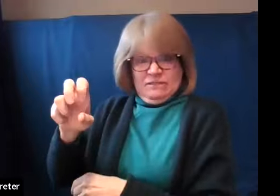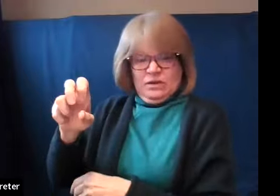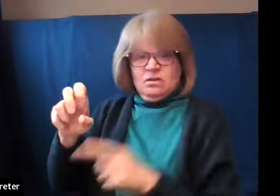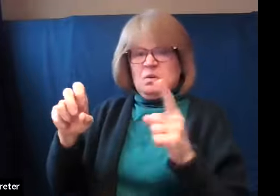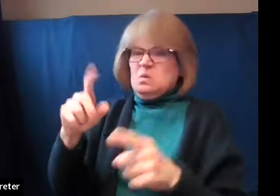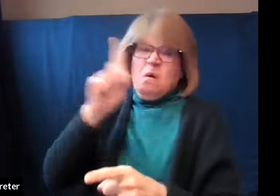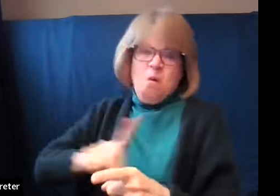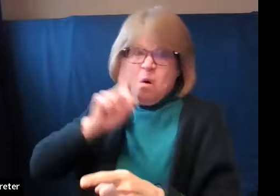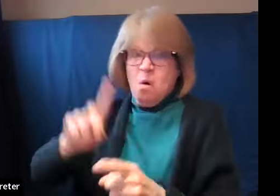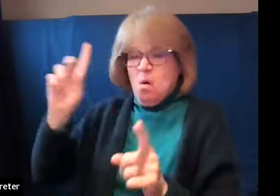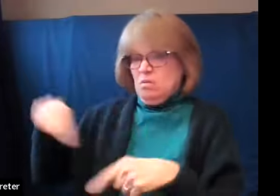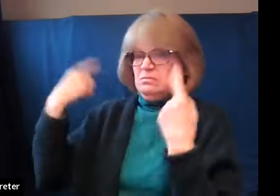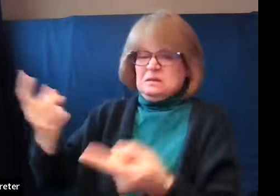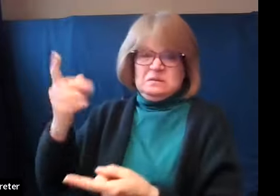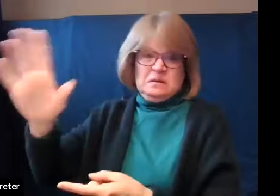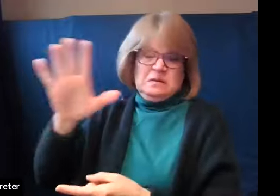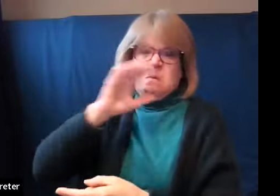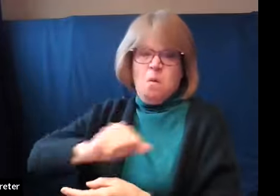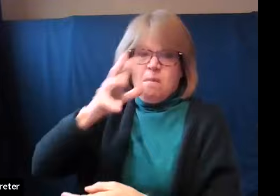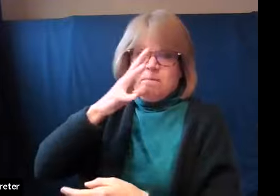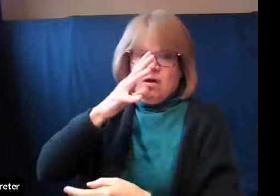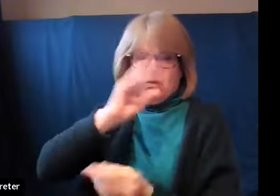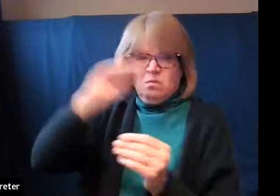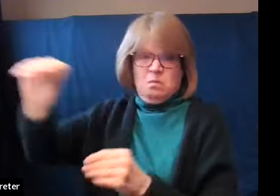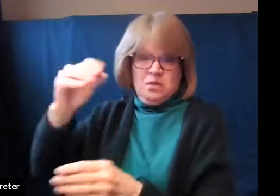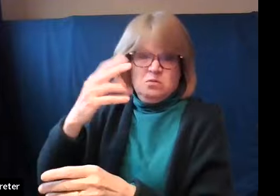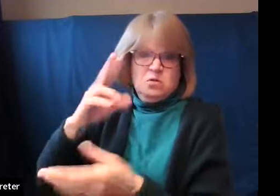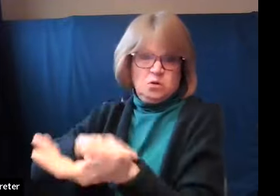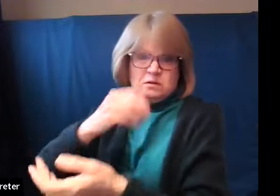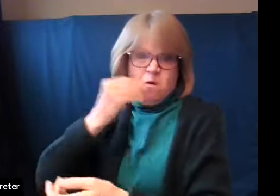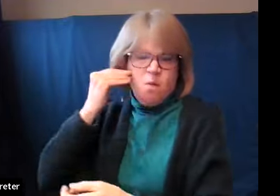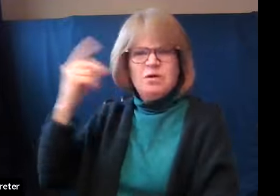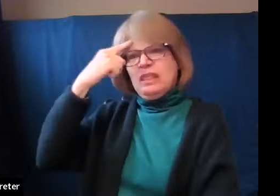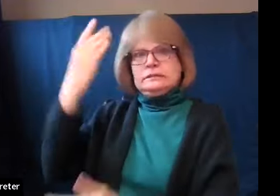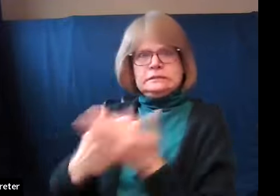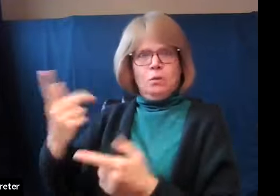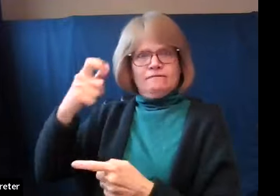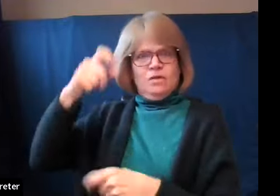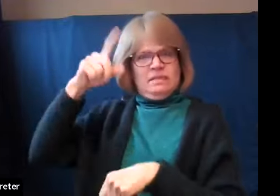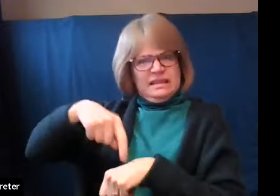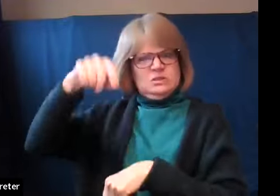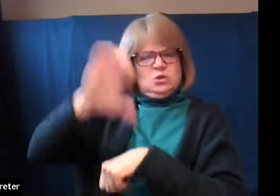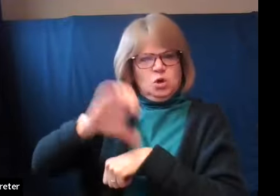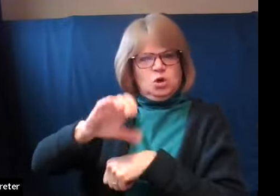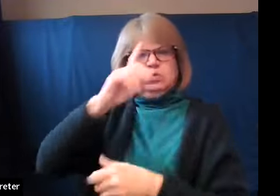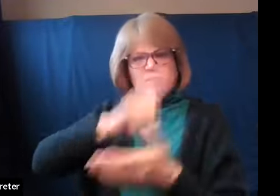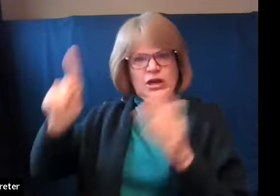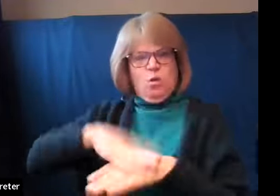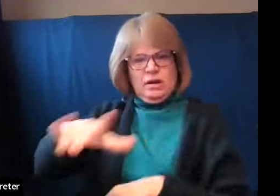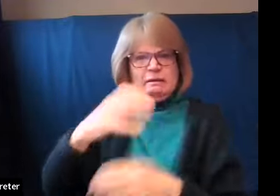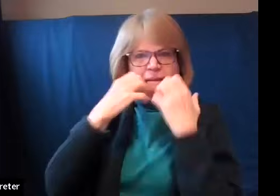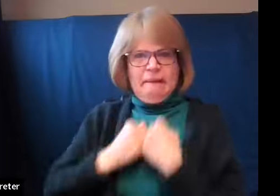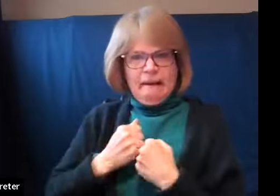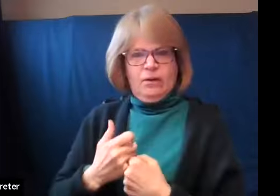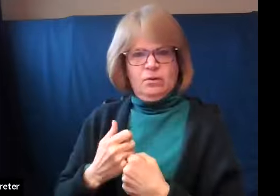Billy's all alone ever since his elderly mother entered the home. You would think someone from this church would care enough to check on him," he sniffed